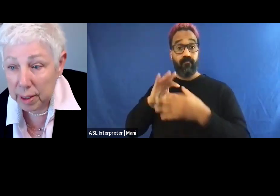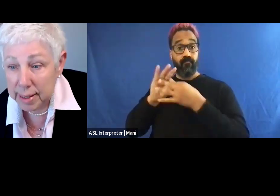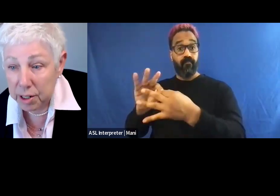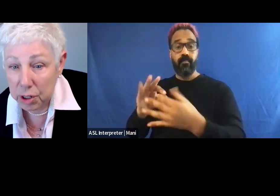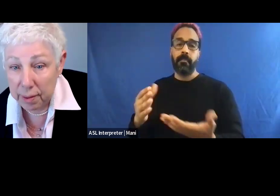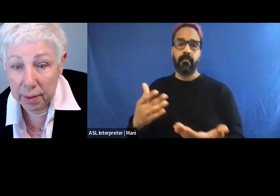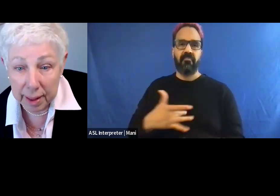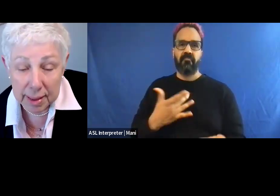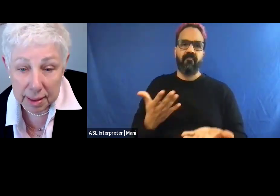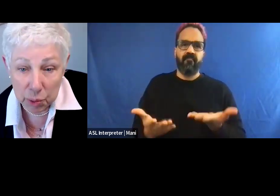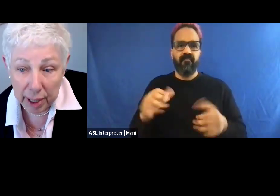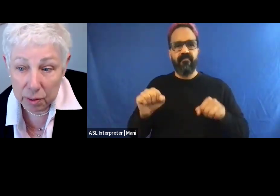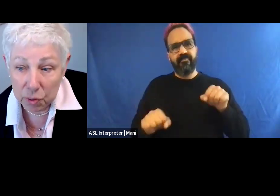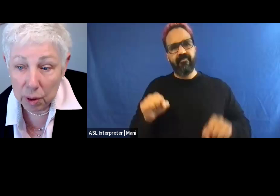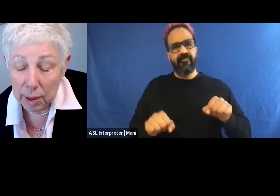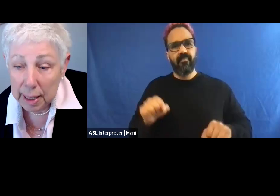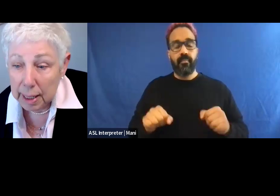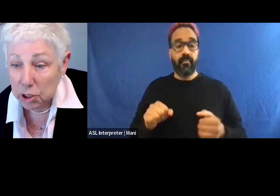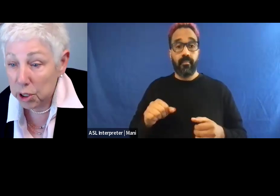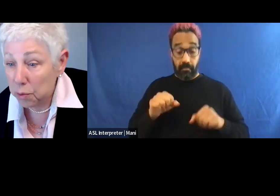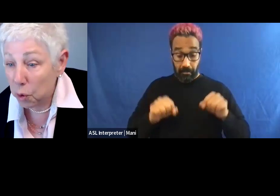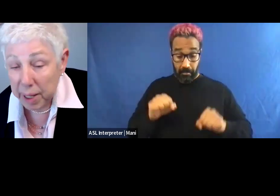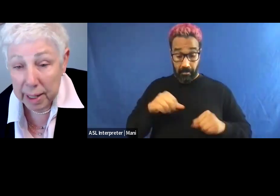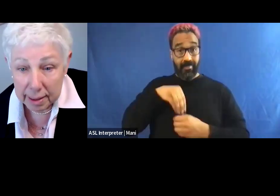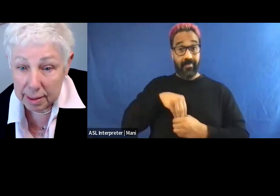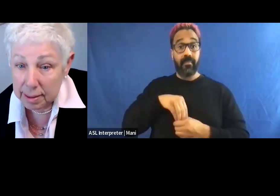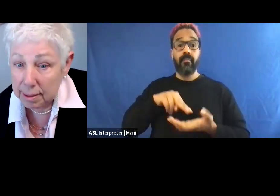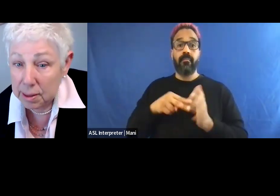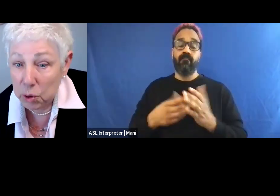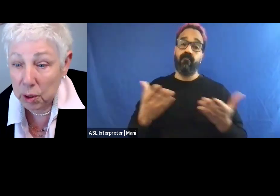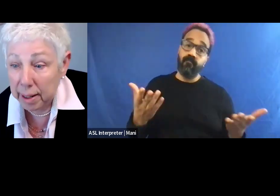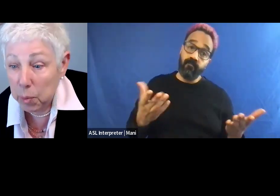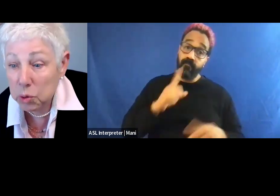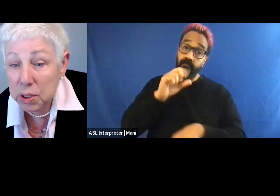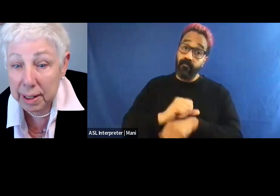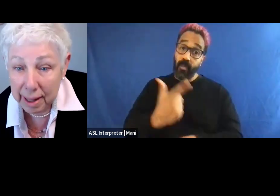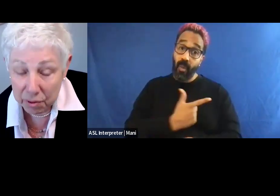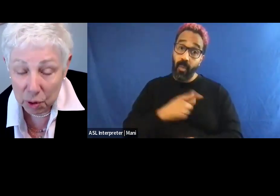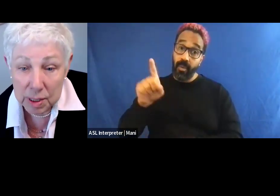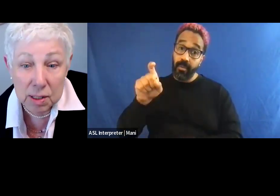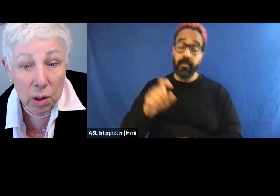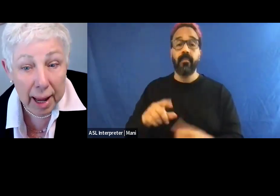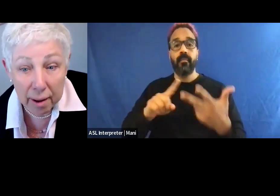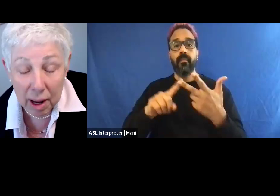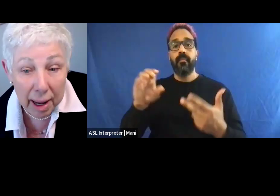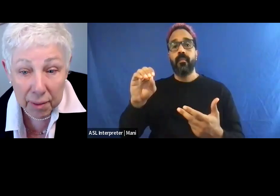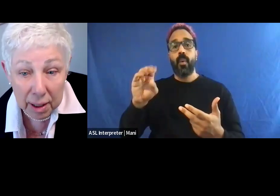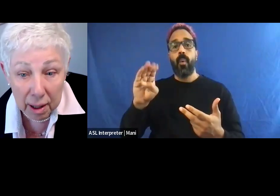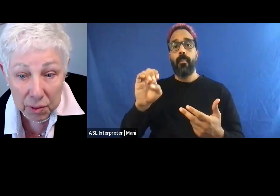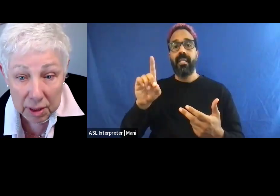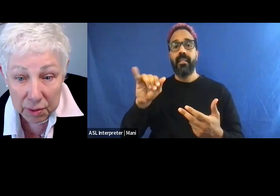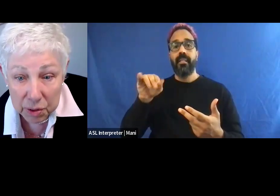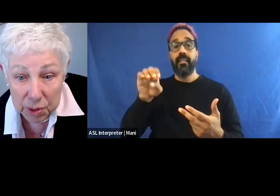this organization and the things it's created for? Duty of obedience, certainly, mostly that focuses on not